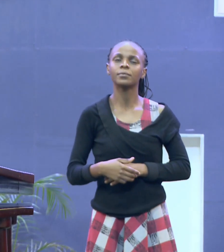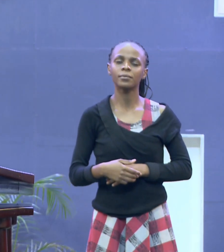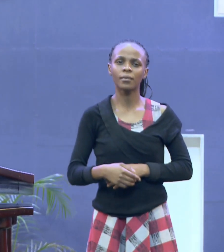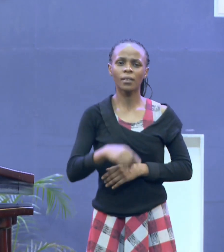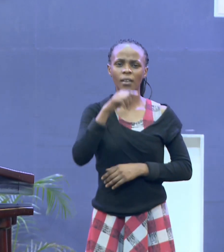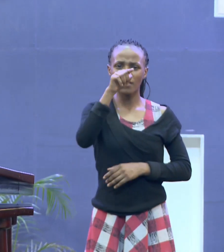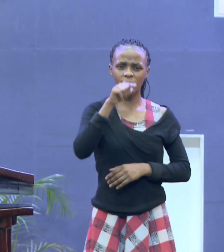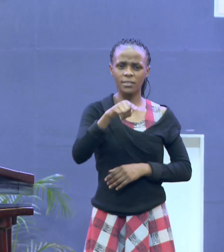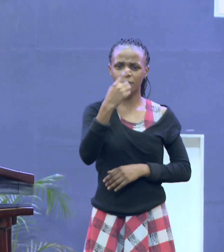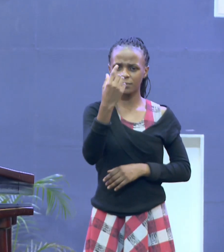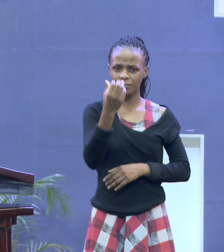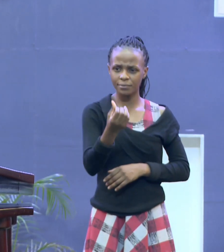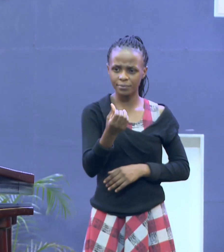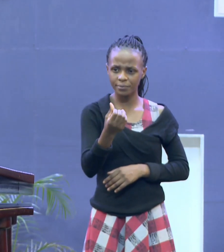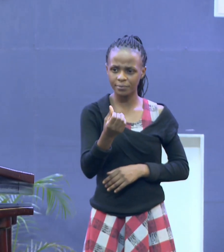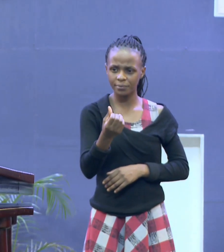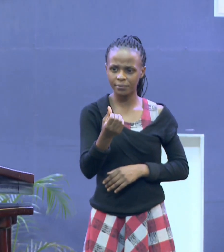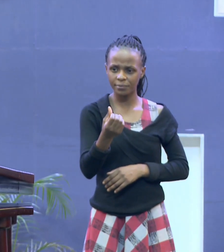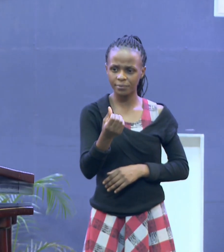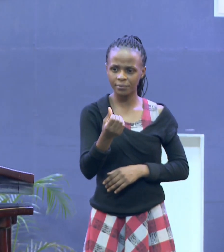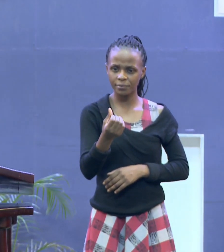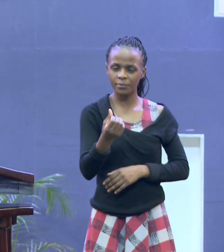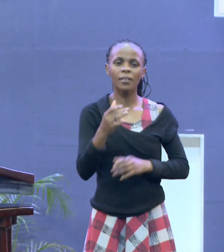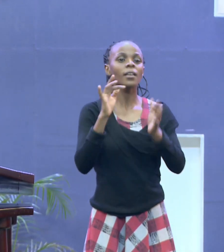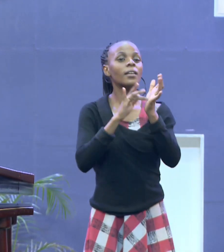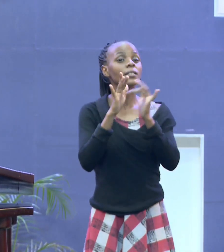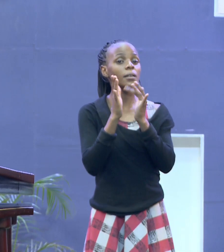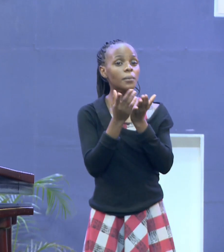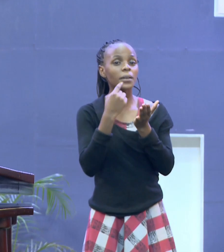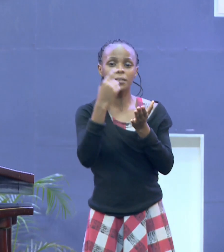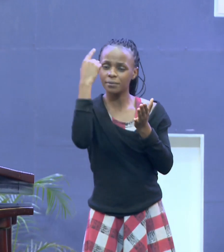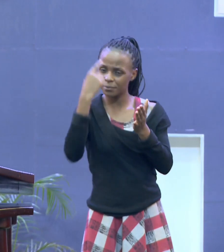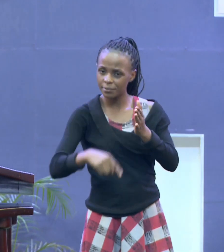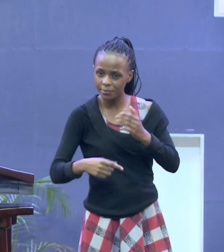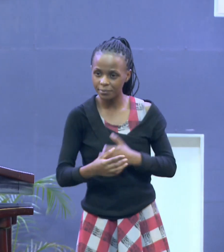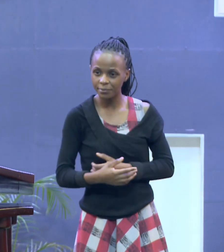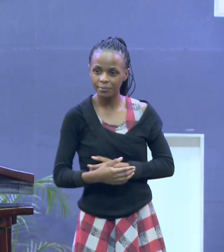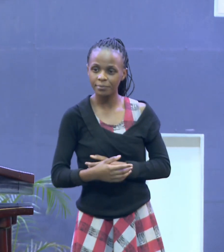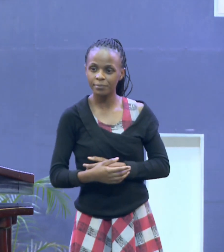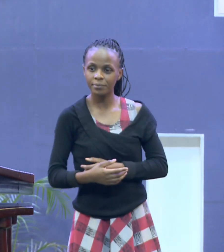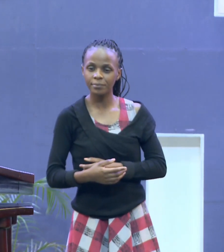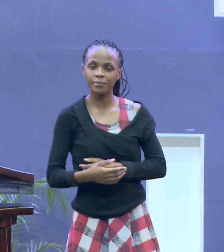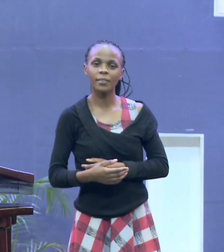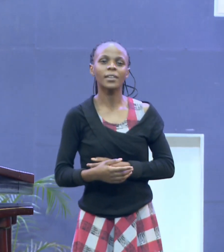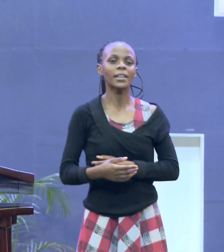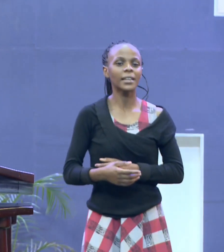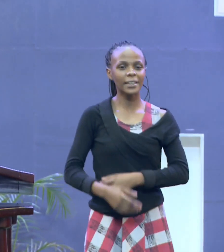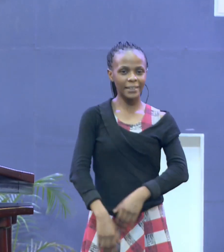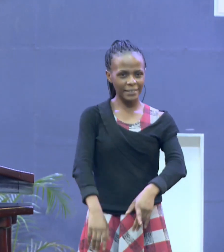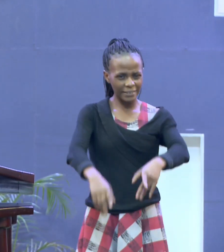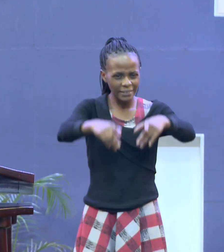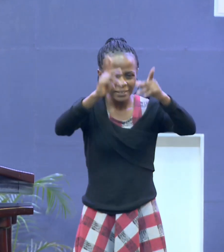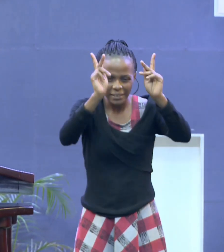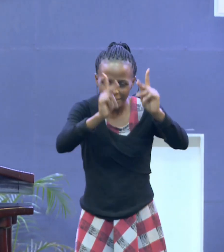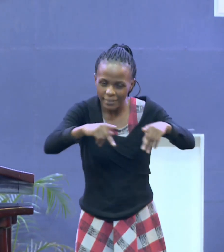Olunyirwa 16. Verse 16. Bible yegamba bwete. This is what the Bible says. The people living